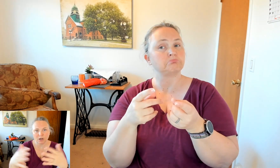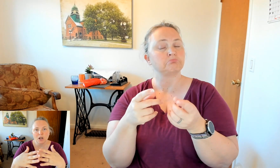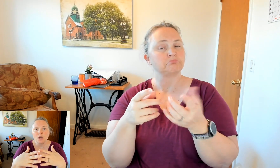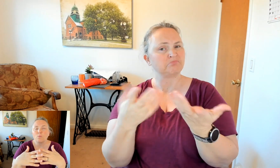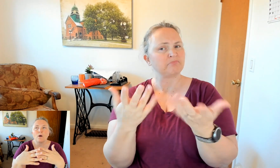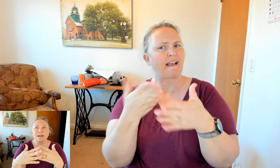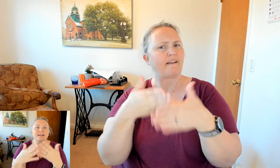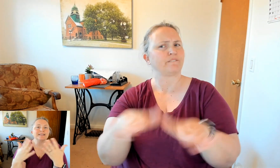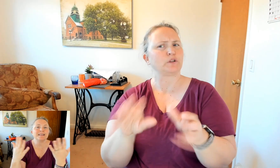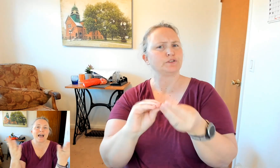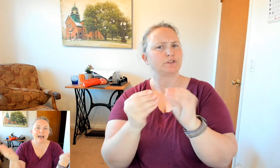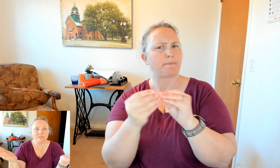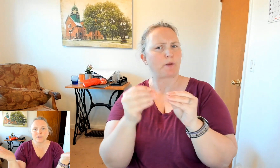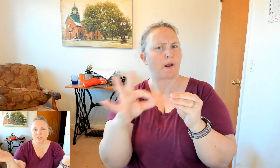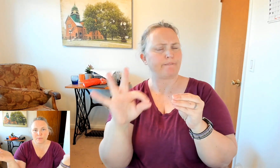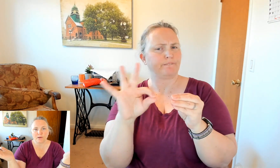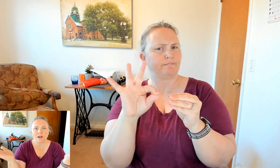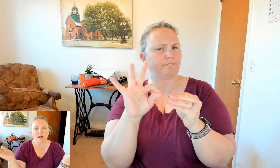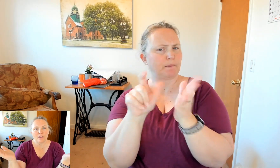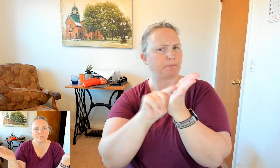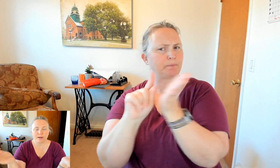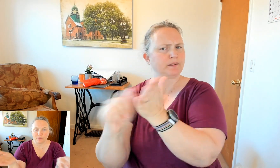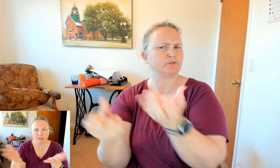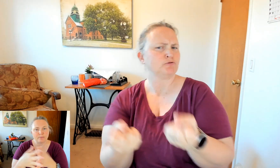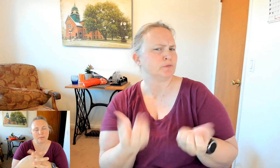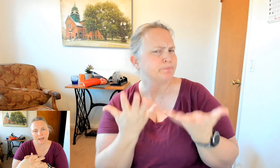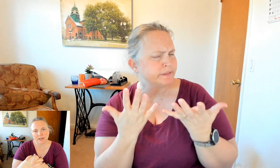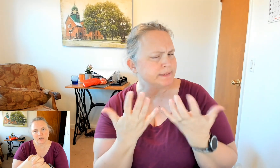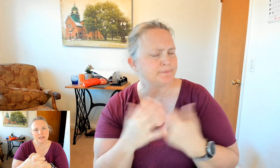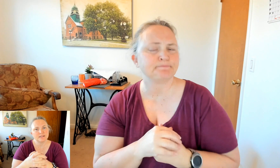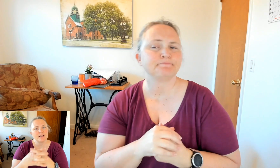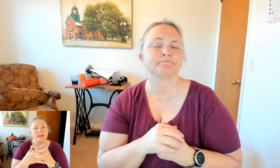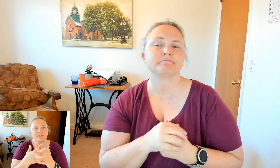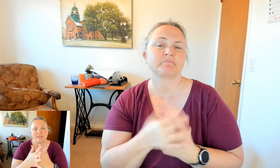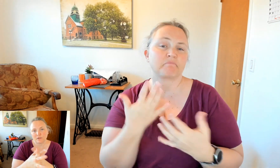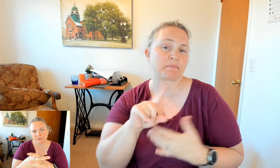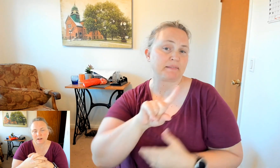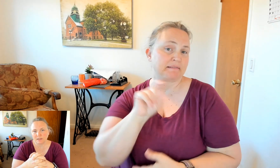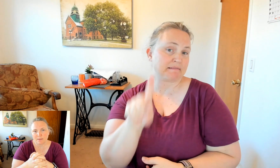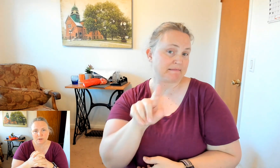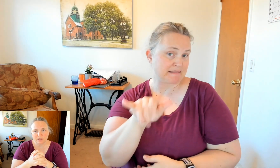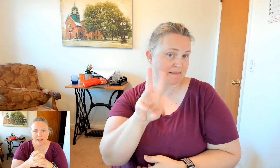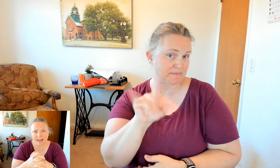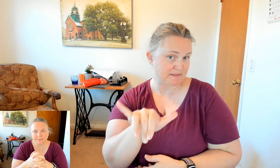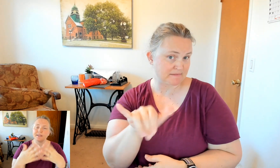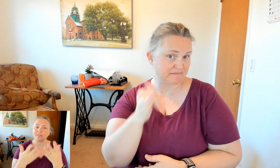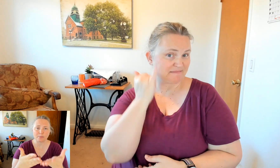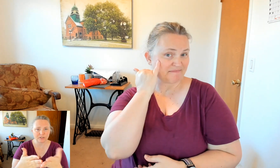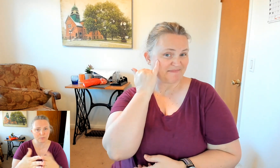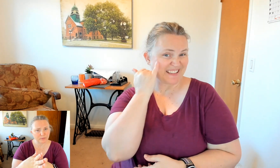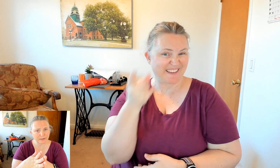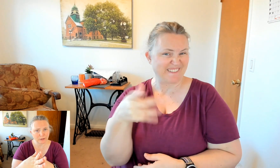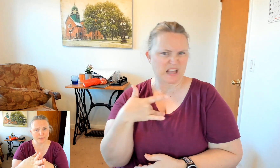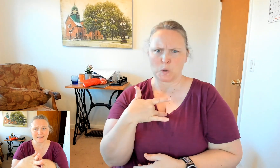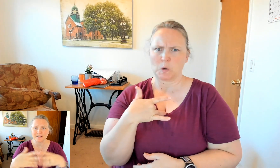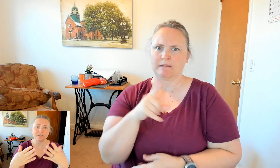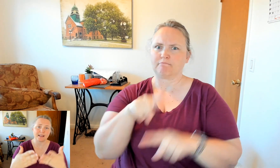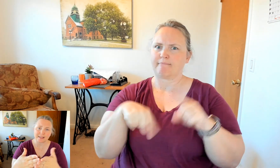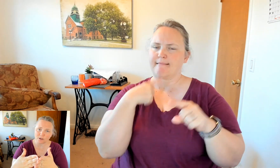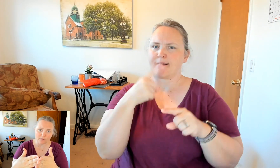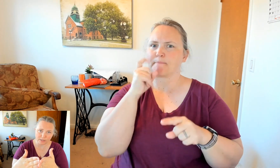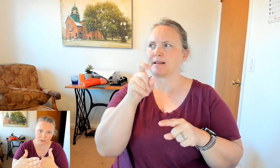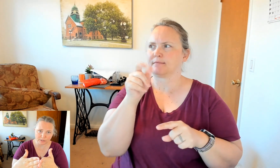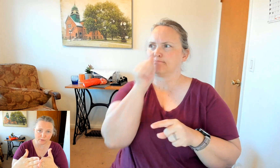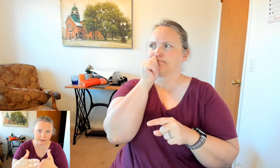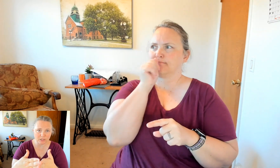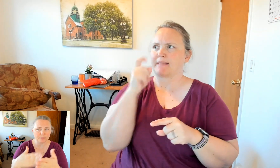for tenure, what is the average number of peer-reviewed publications that those faculty members have had? If that person won't tell you because they feel like